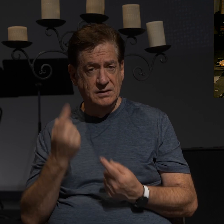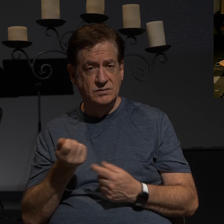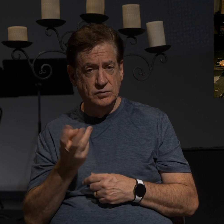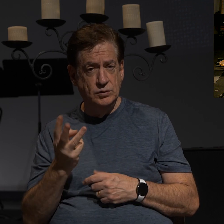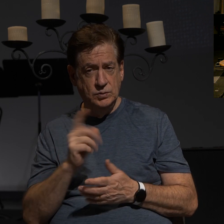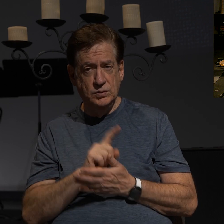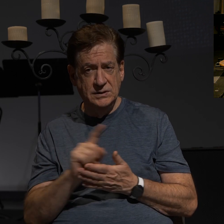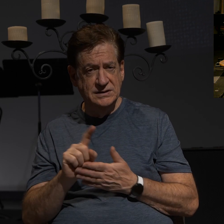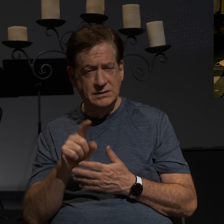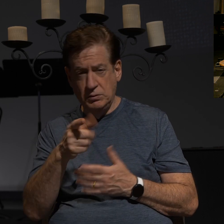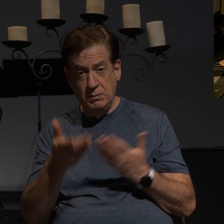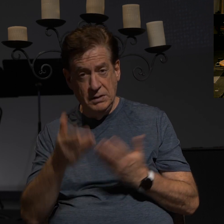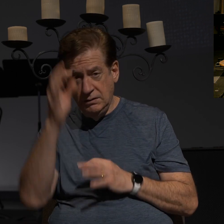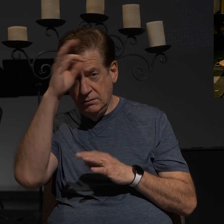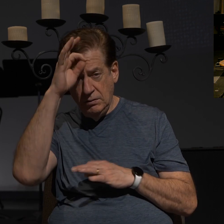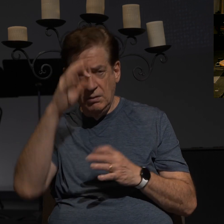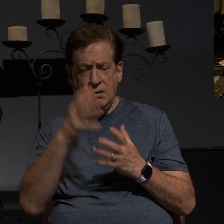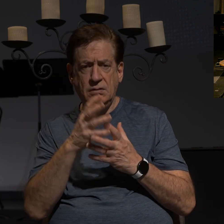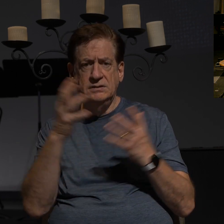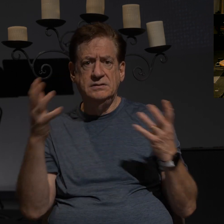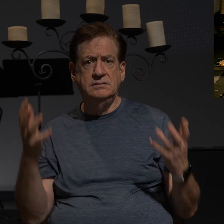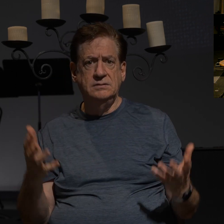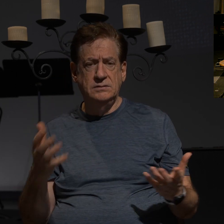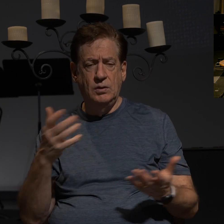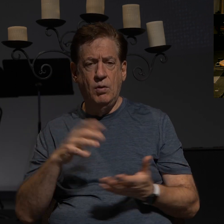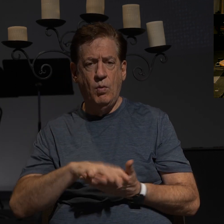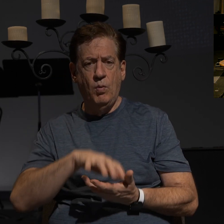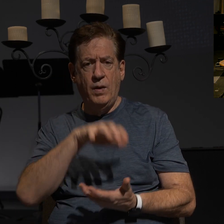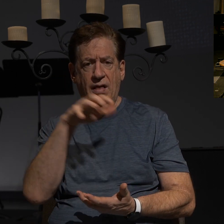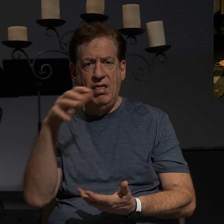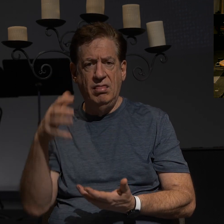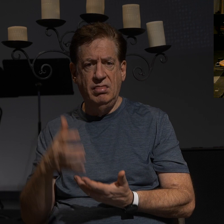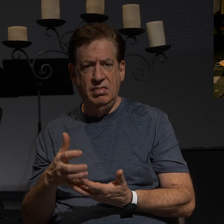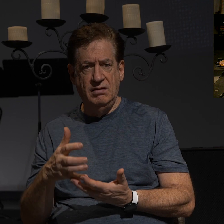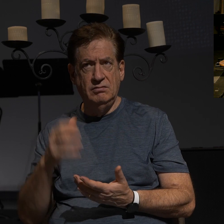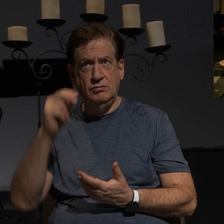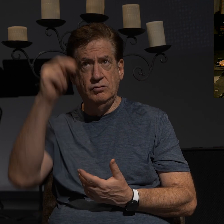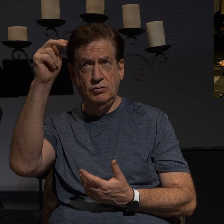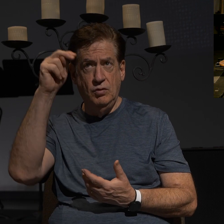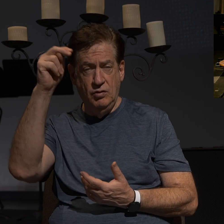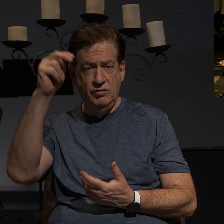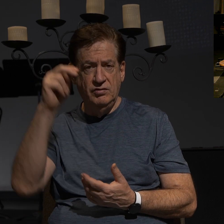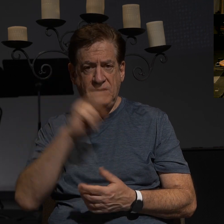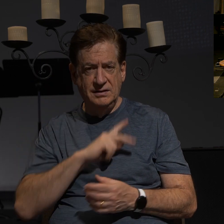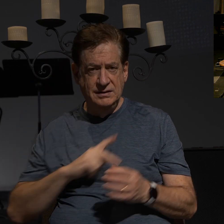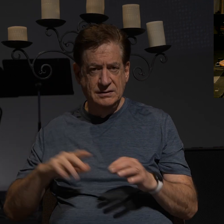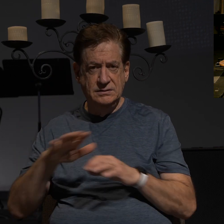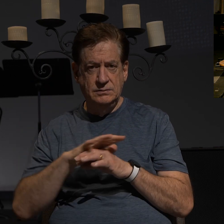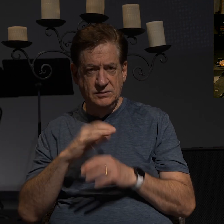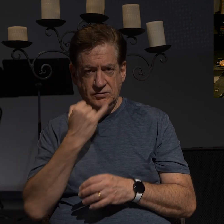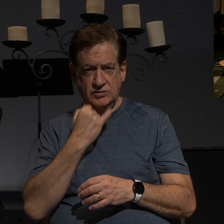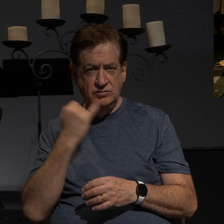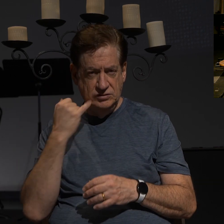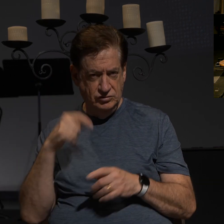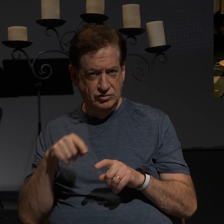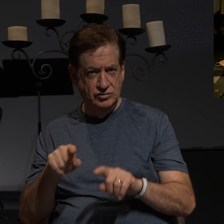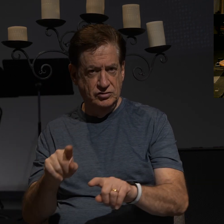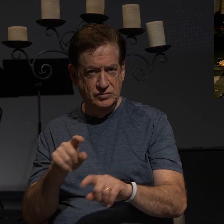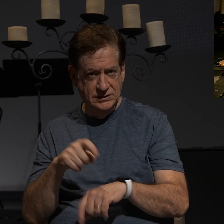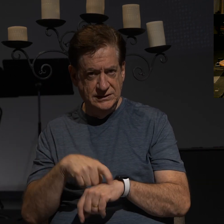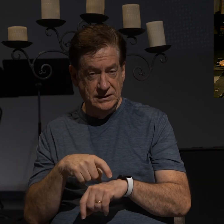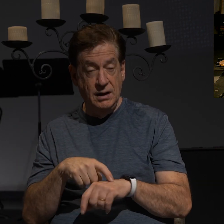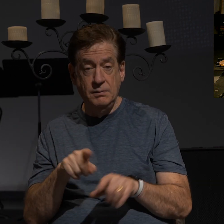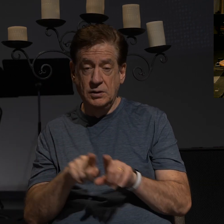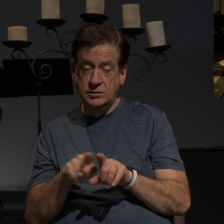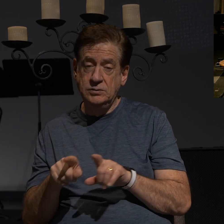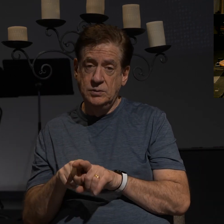there's actually a significant amount of wealth in the northern kingdom of Israel at this time as well.